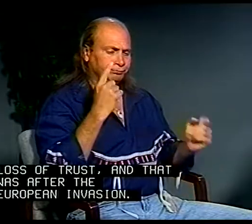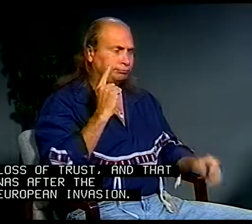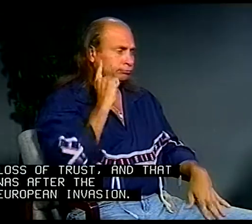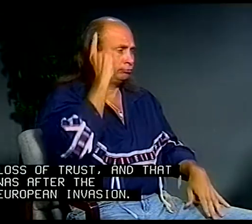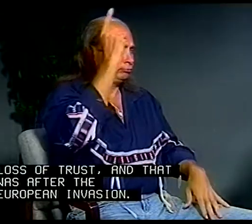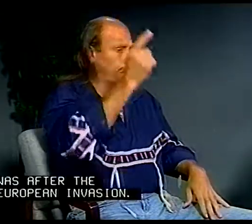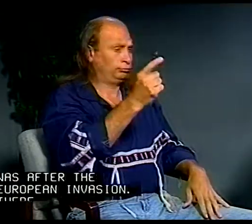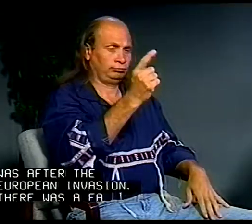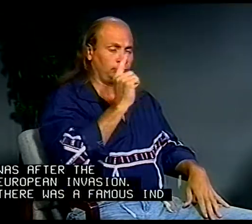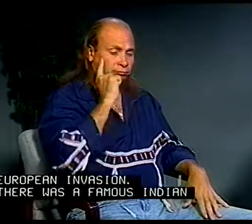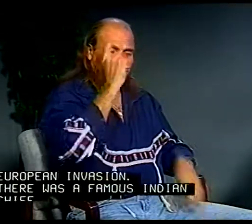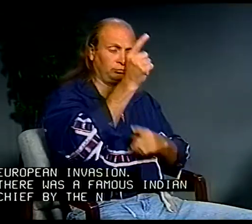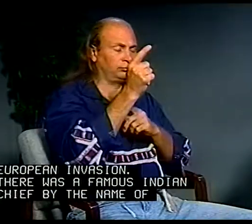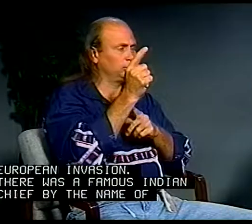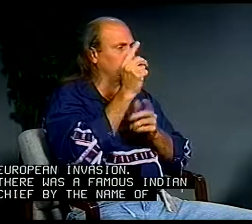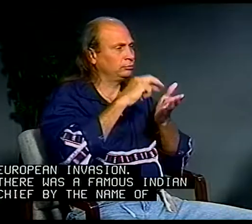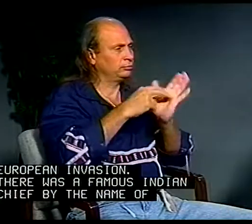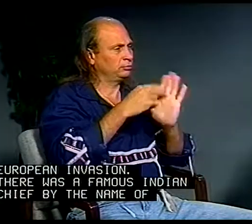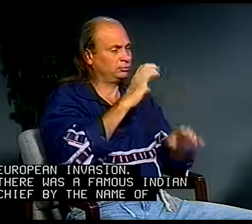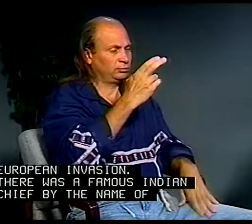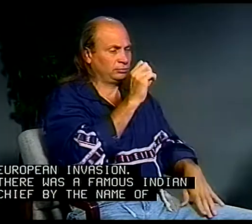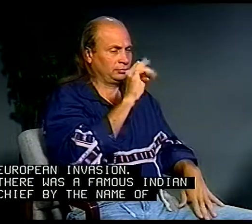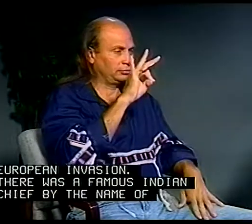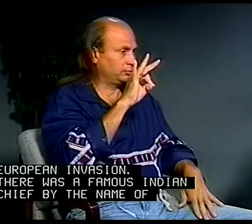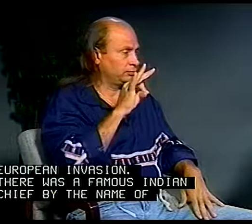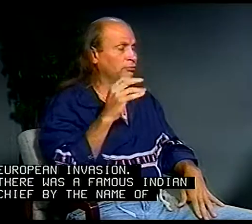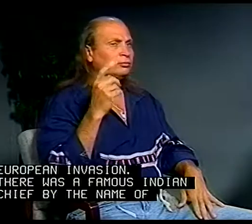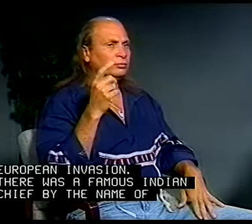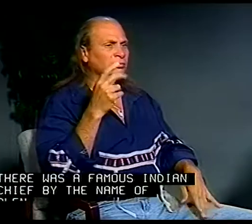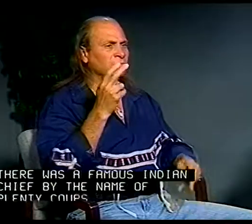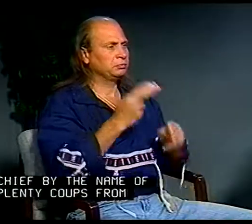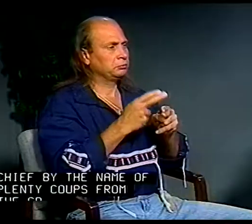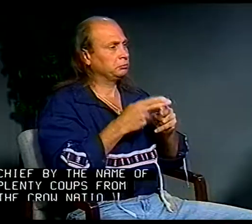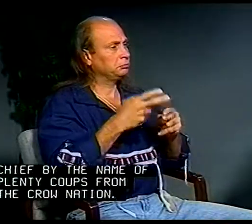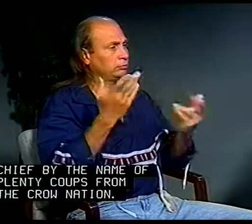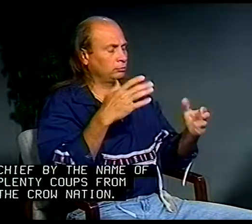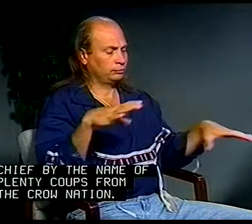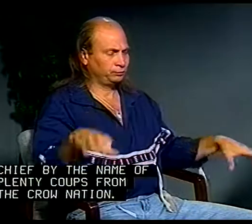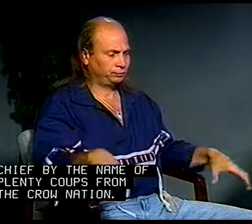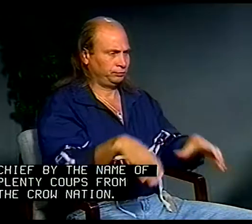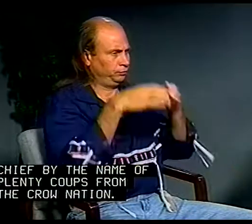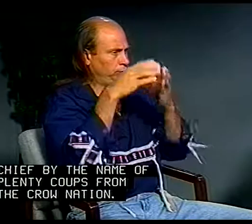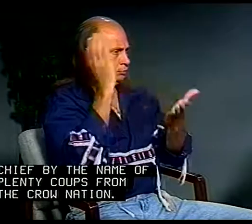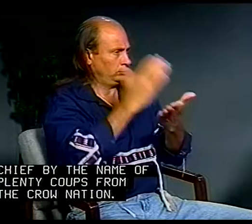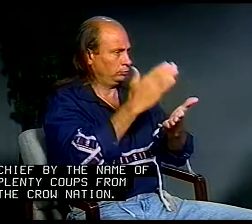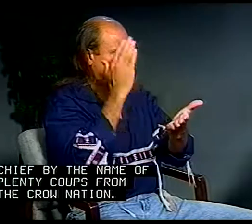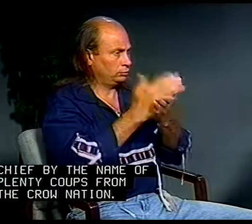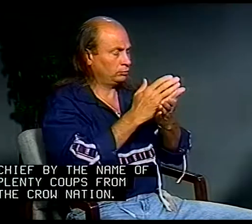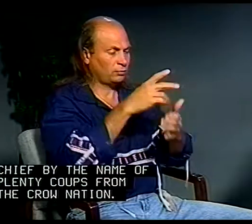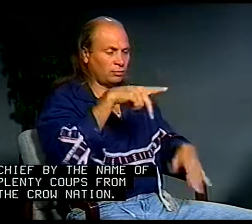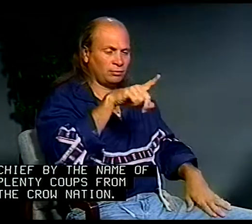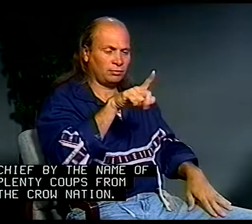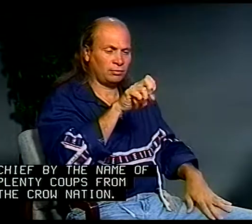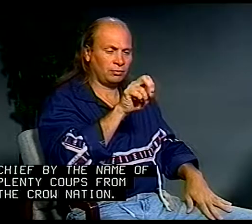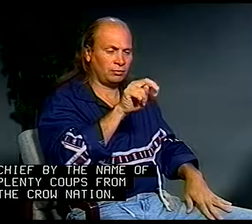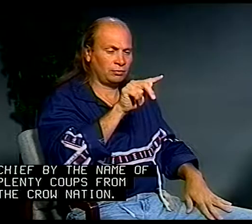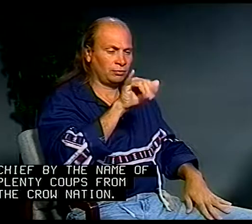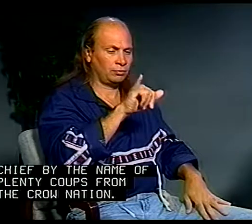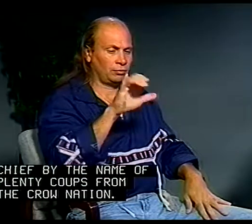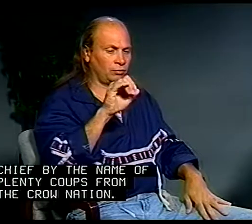and that was after the European invasion. It was a famous Indian chief by the name of